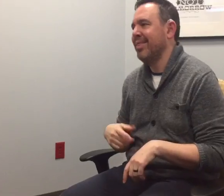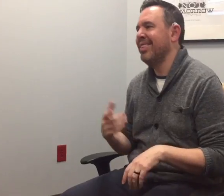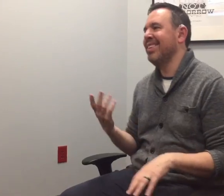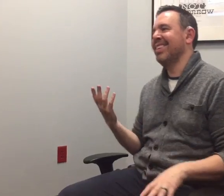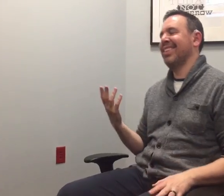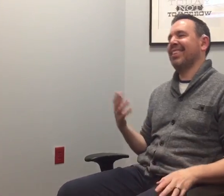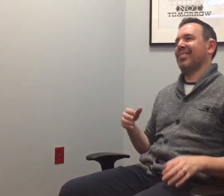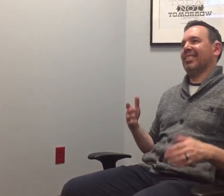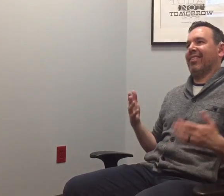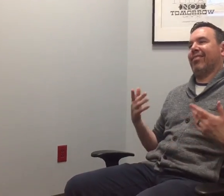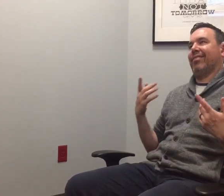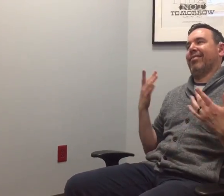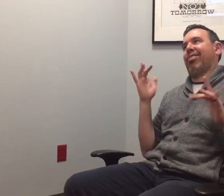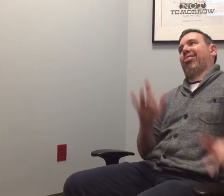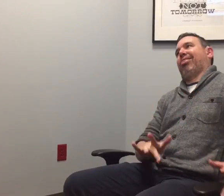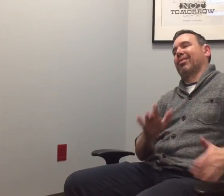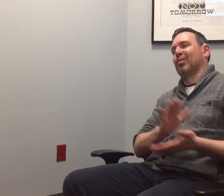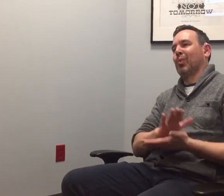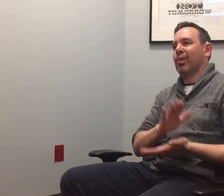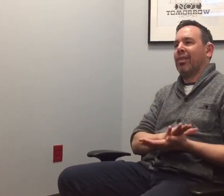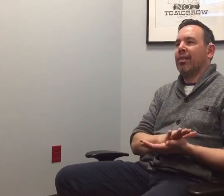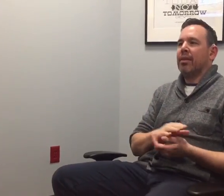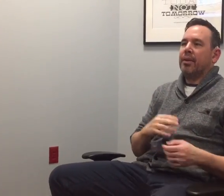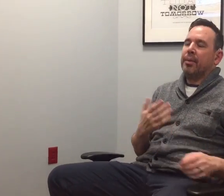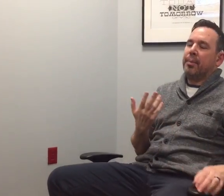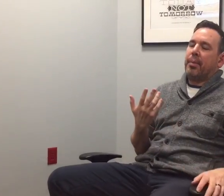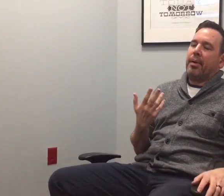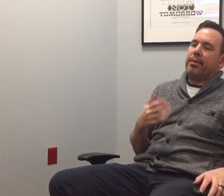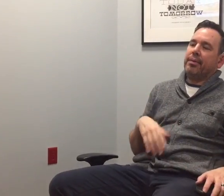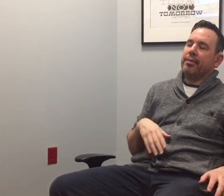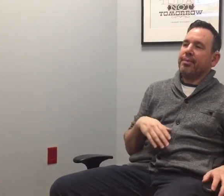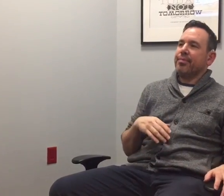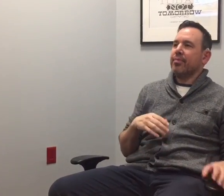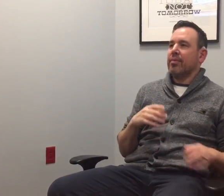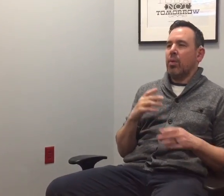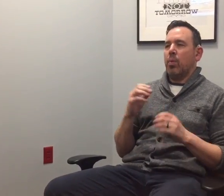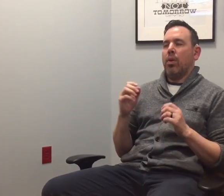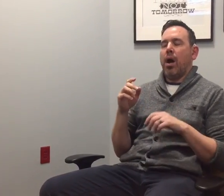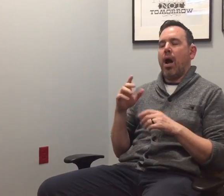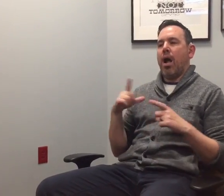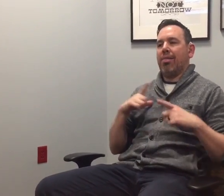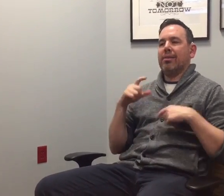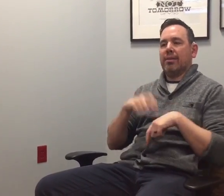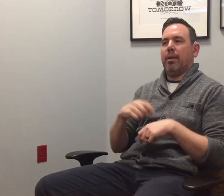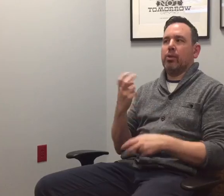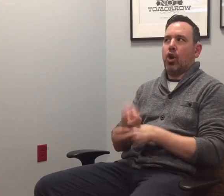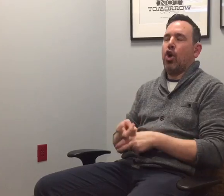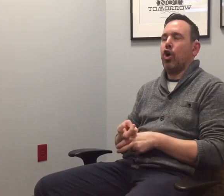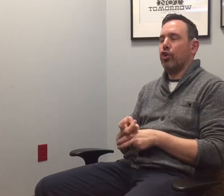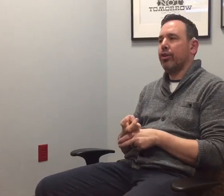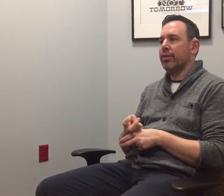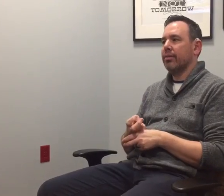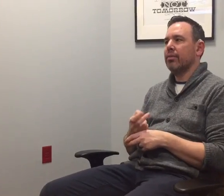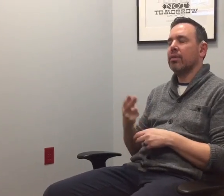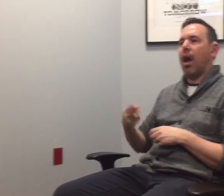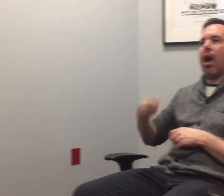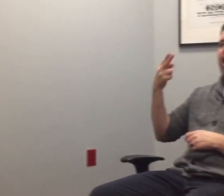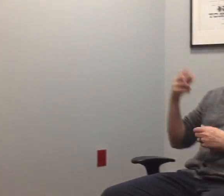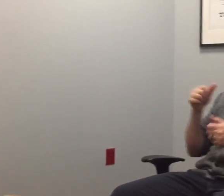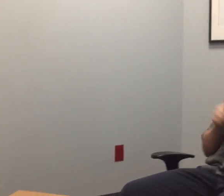Everyone's excited about summer, you know. They're excited to be done with school, but then at the same time they're excited to return. But holidays are very hard for